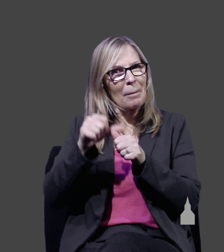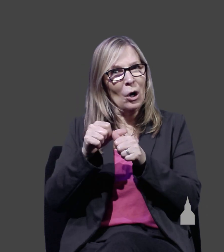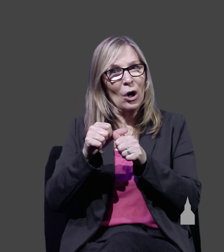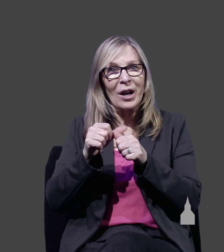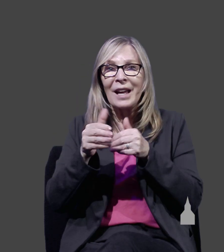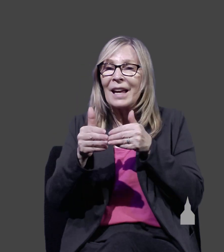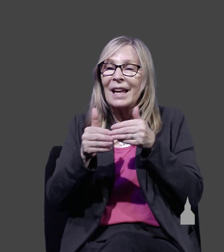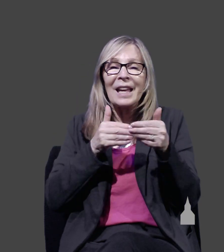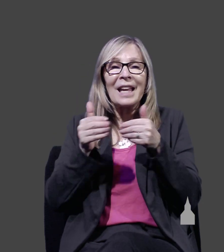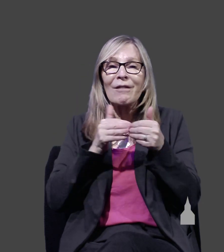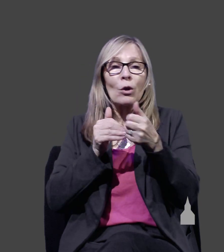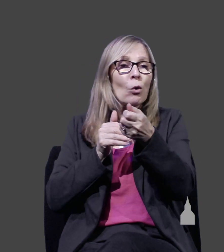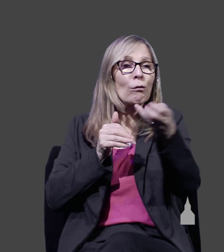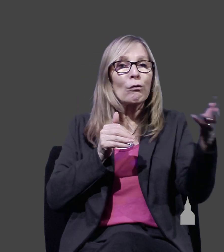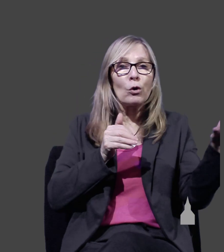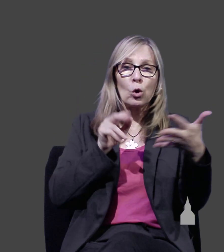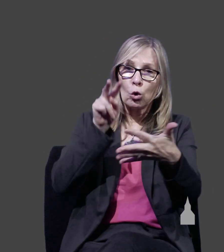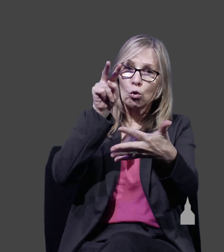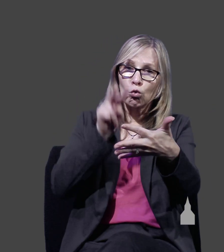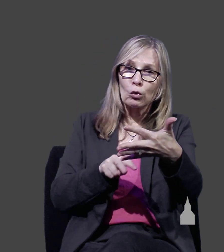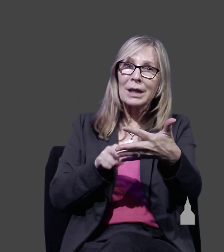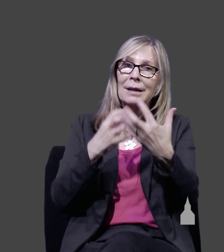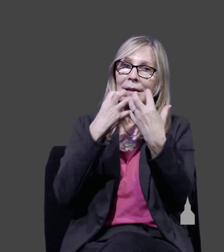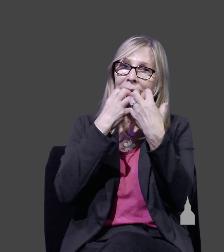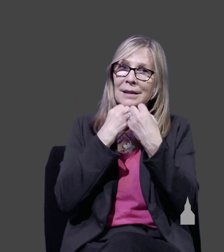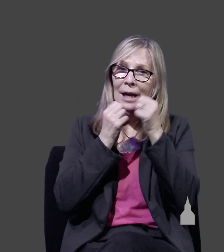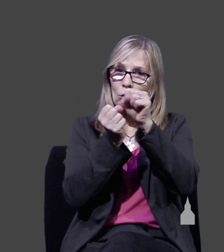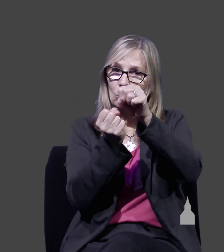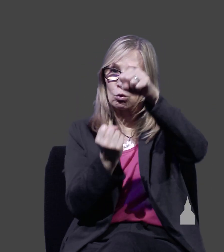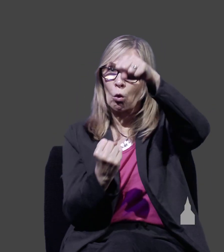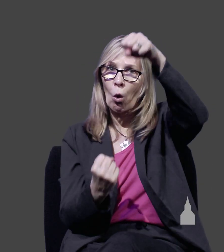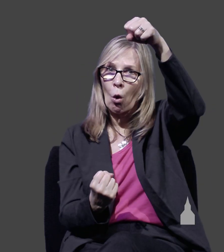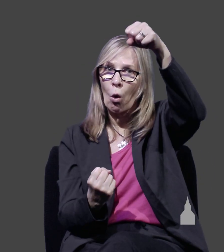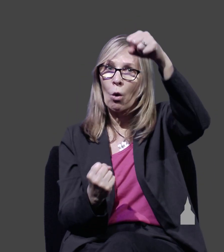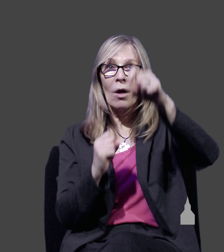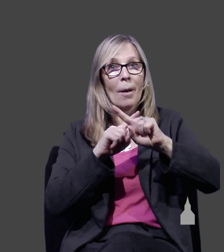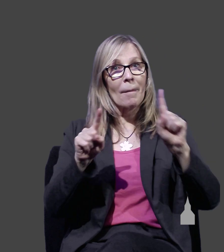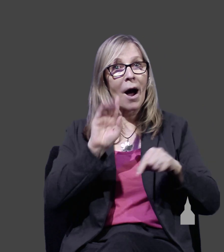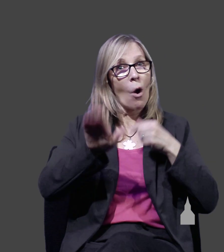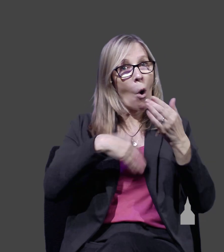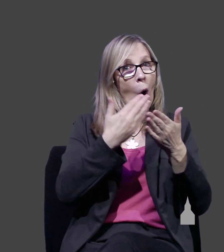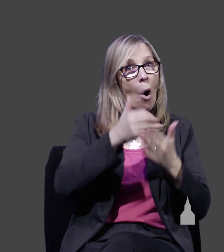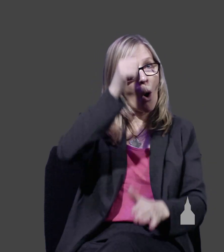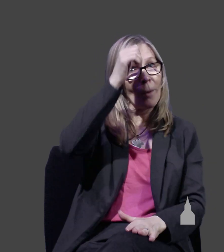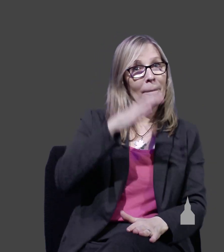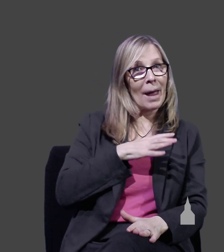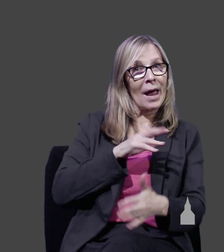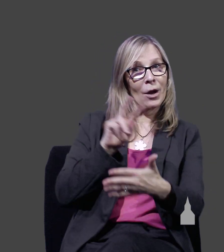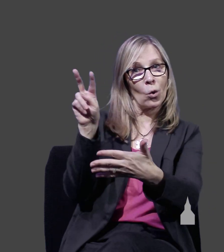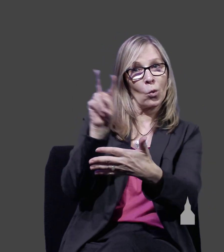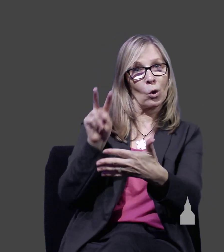few men read the sacred scrolls, all men read you."